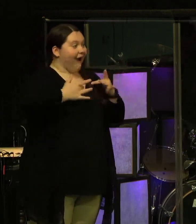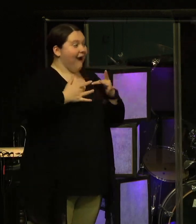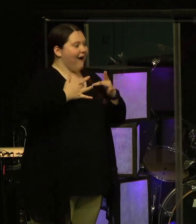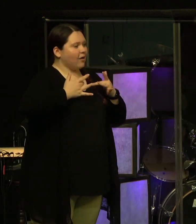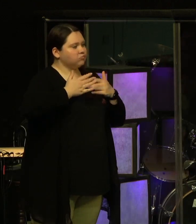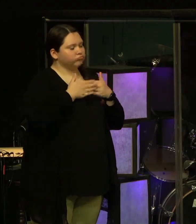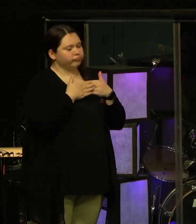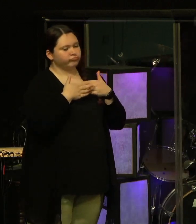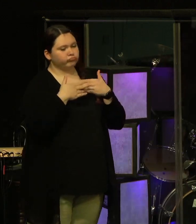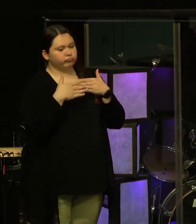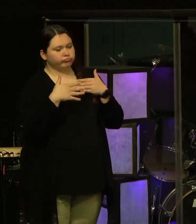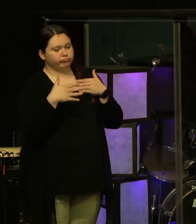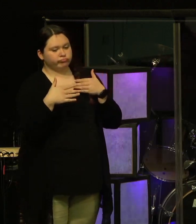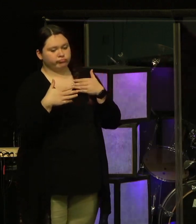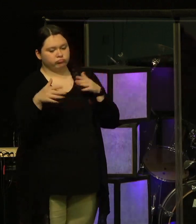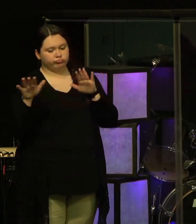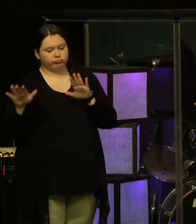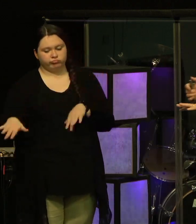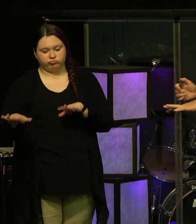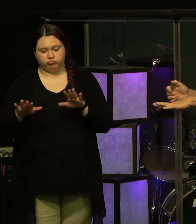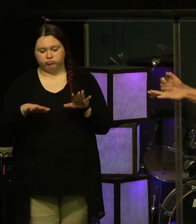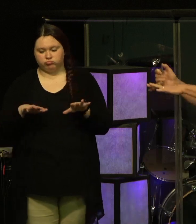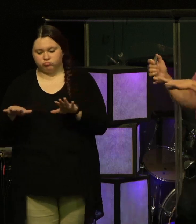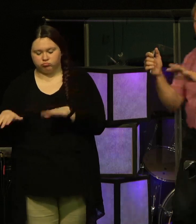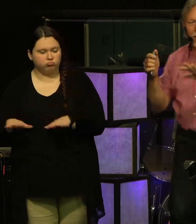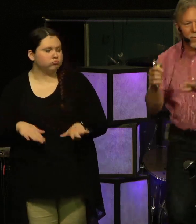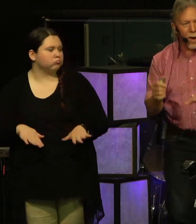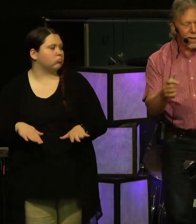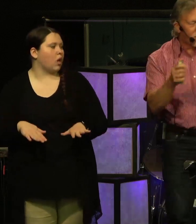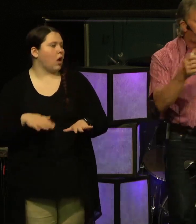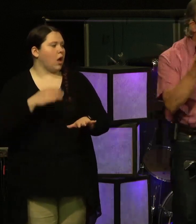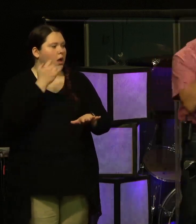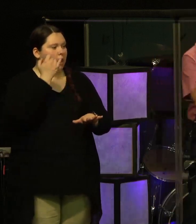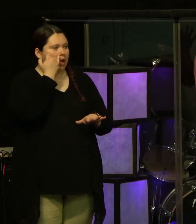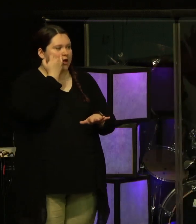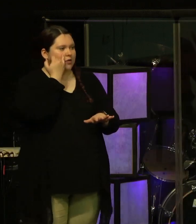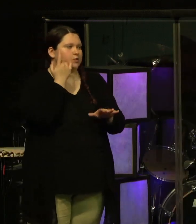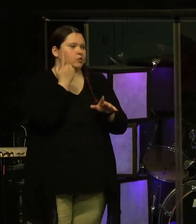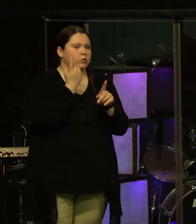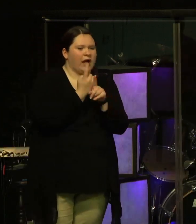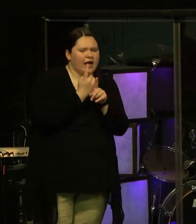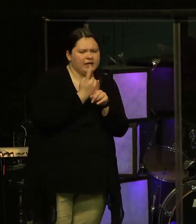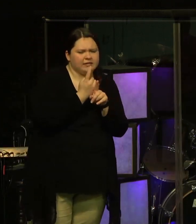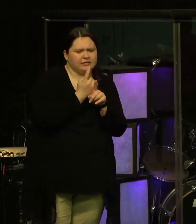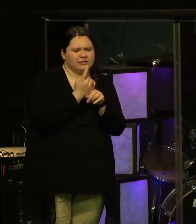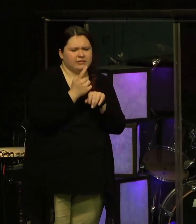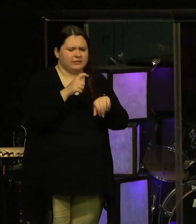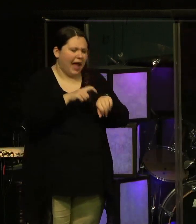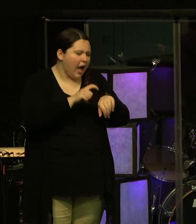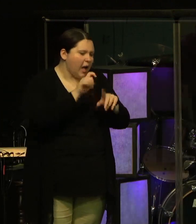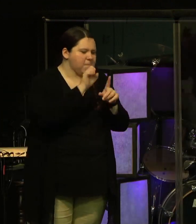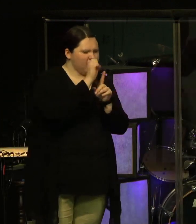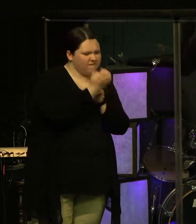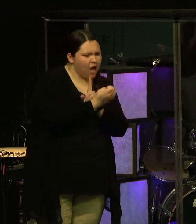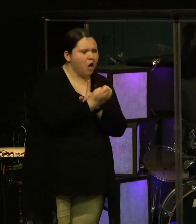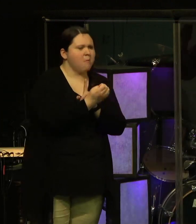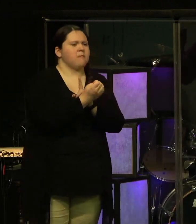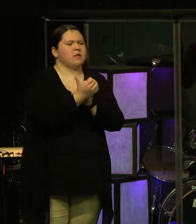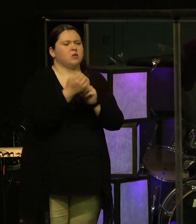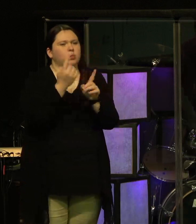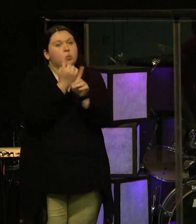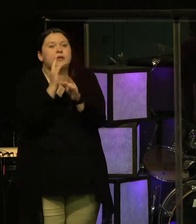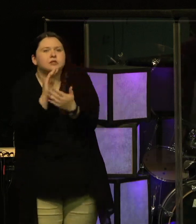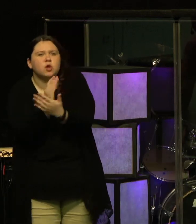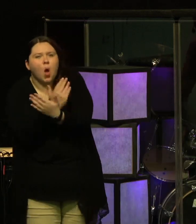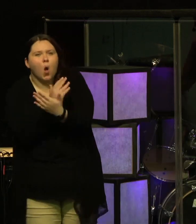time, we're just kind of down here. And then if we get in the right service and the right environment and the right